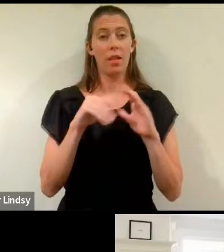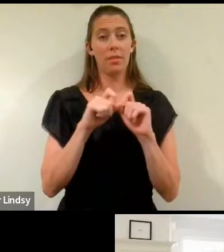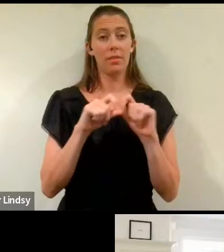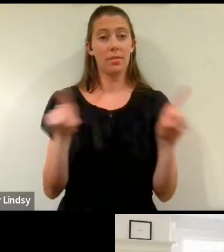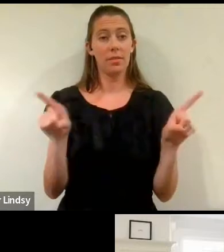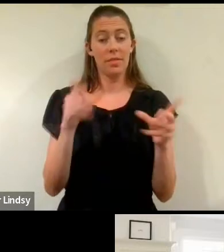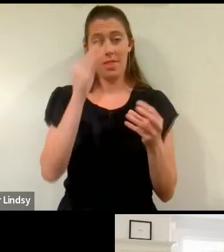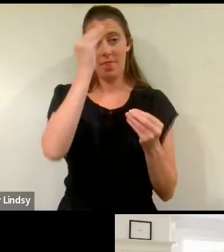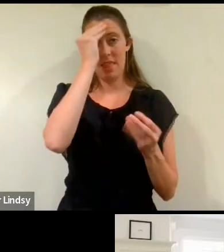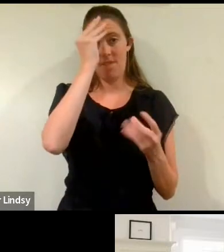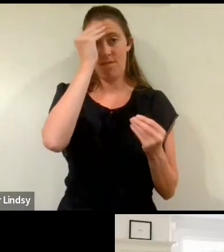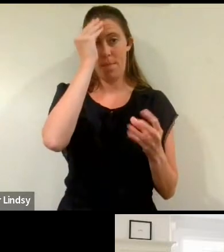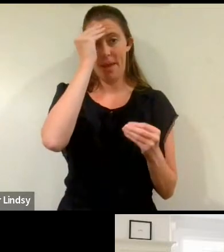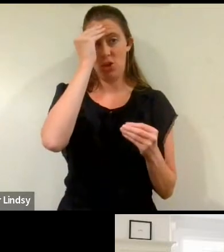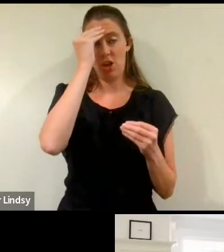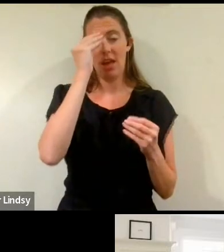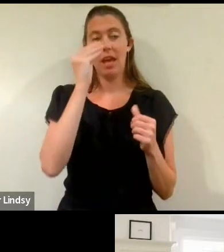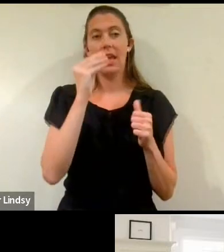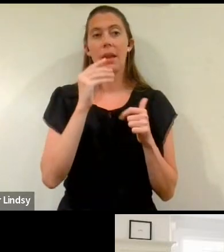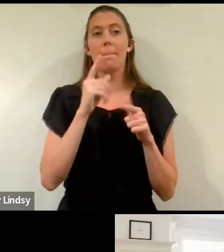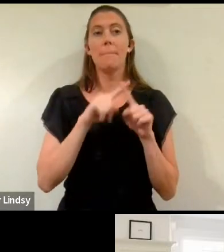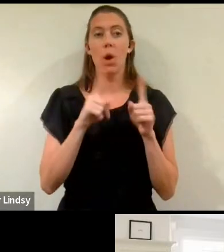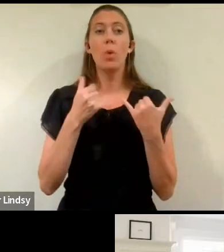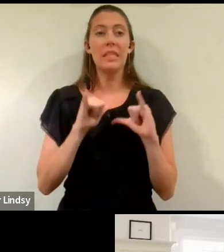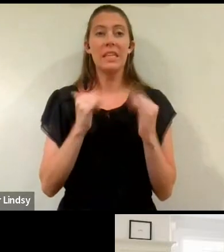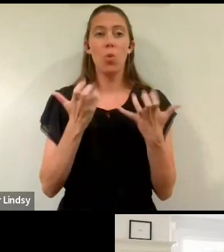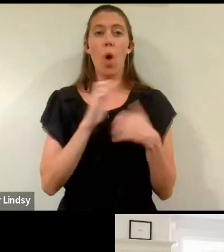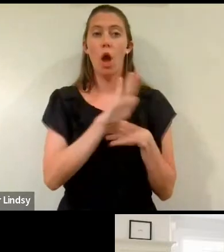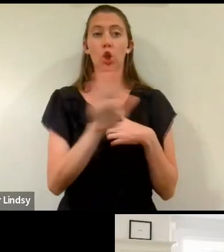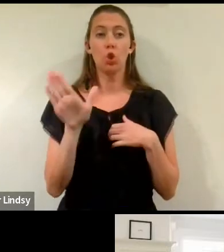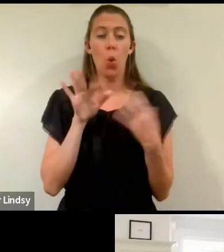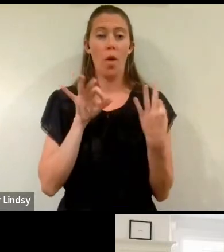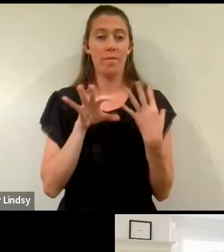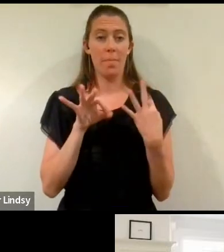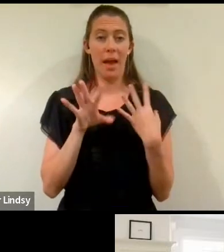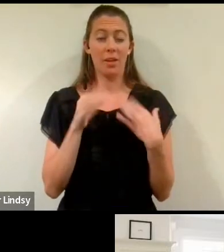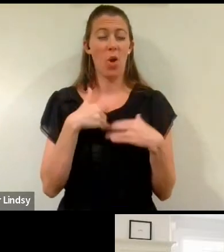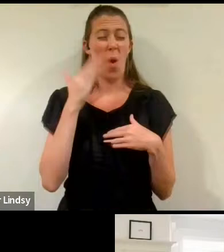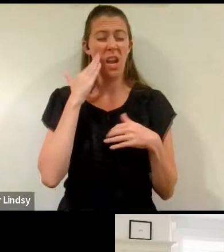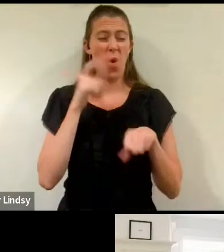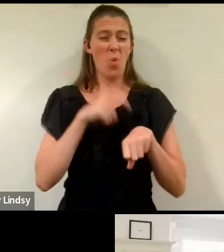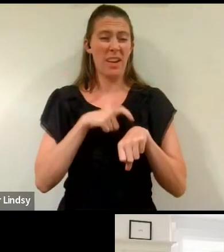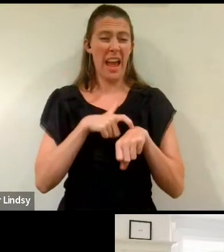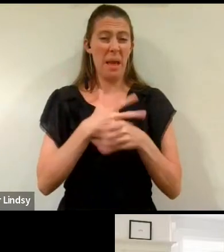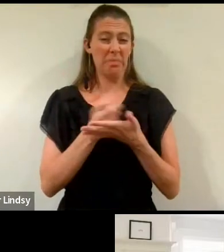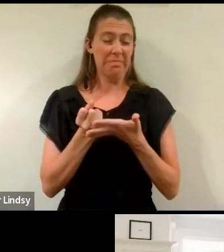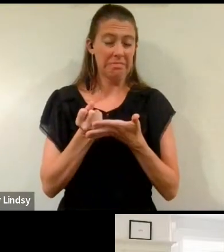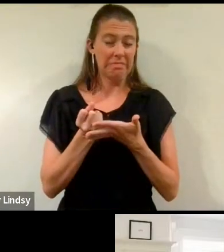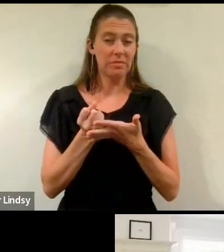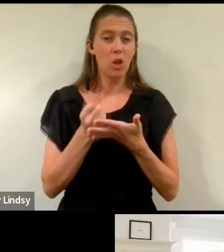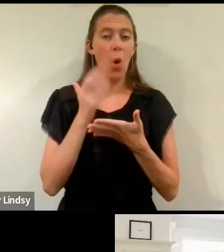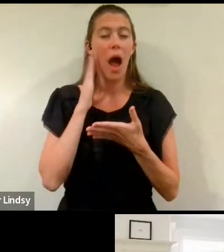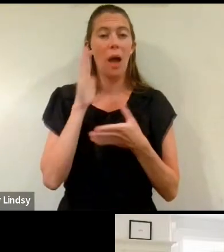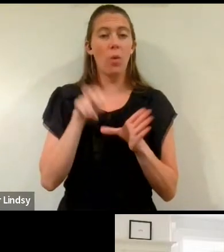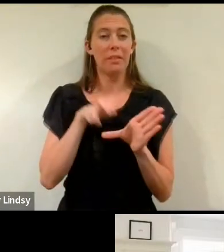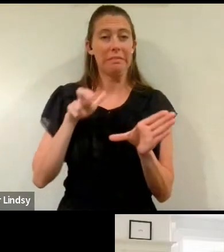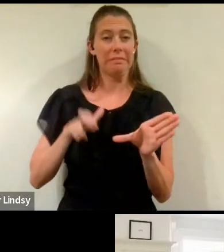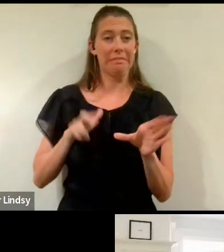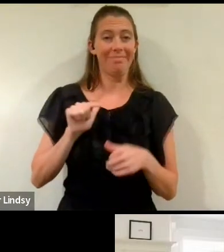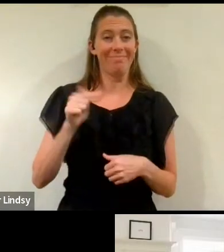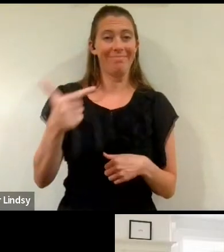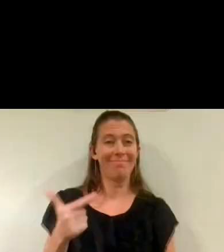people's feedback. I know we're at the end of the time right now, so I'm going to step back and turn it back to you, Greg and